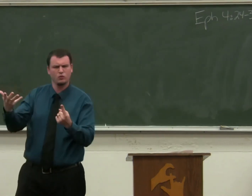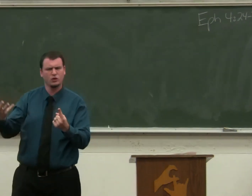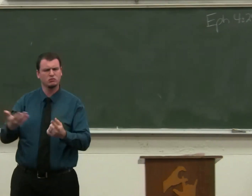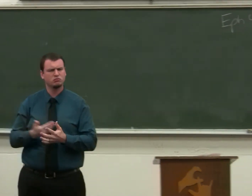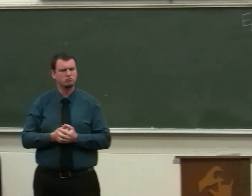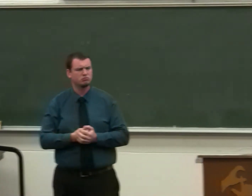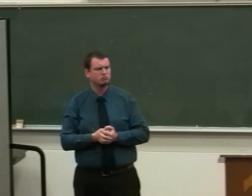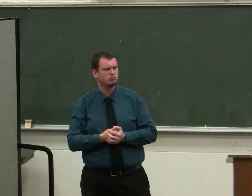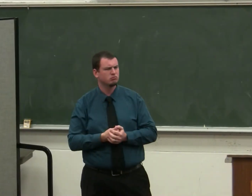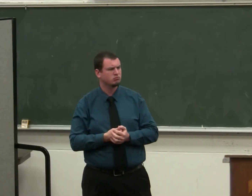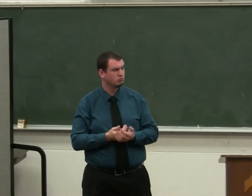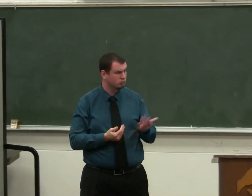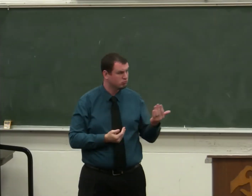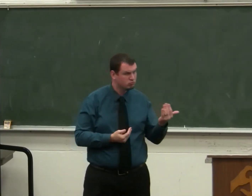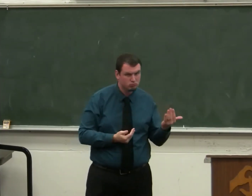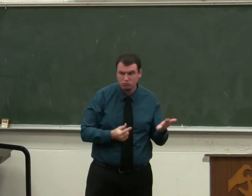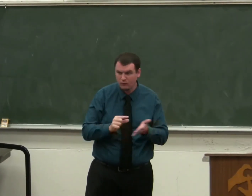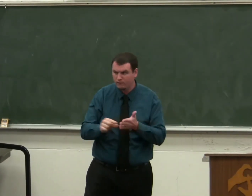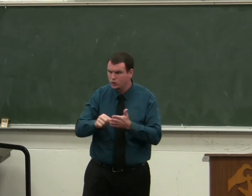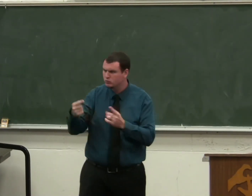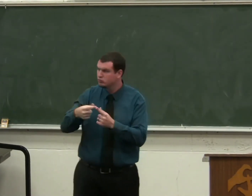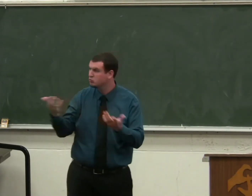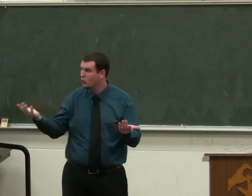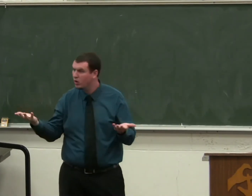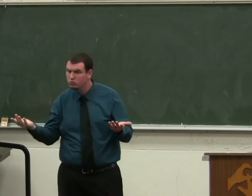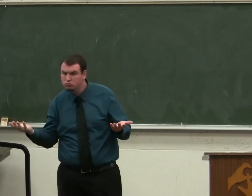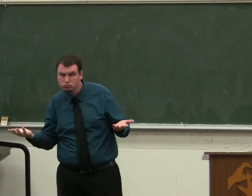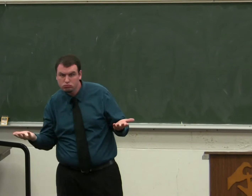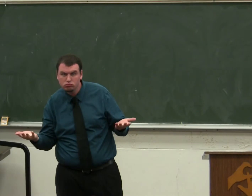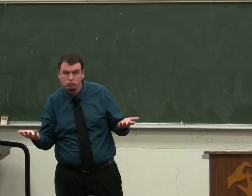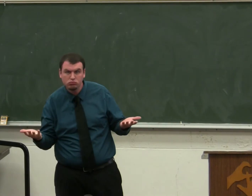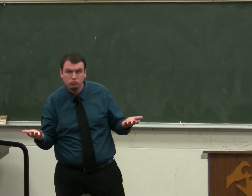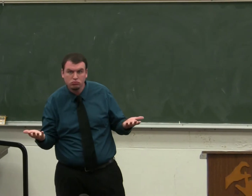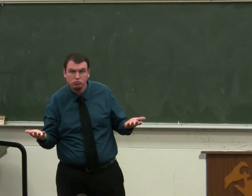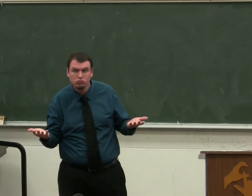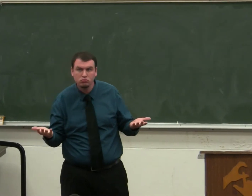Verse 25, what is this verse talking about here?